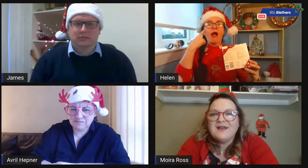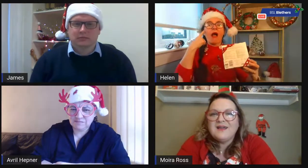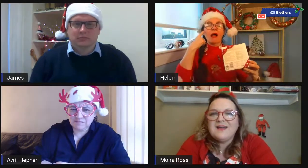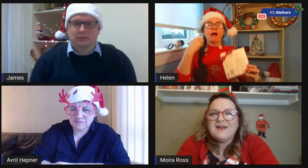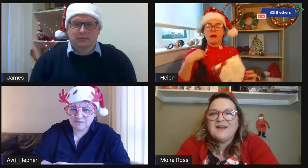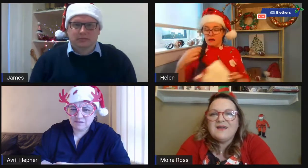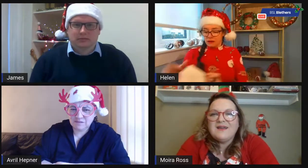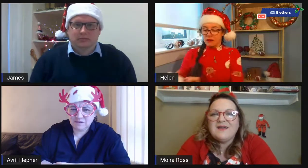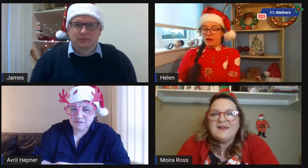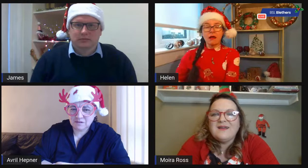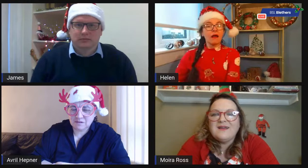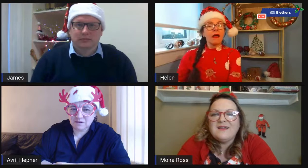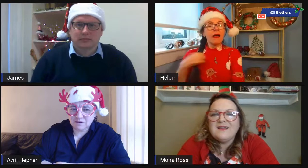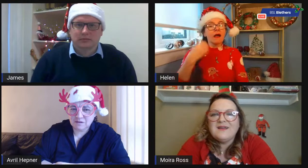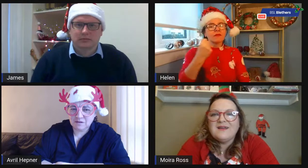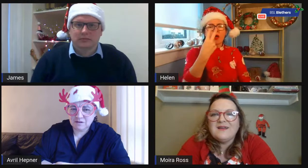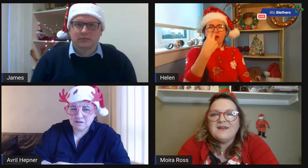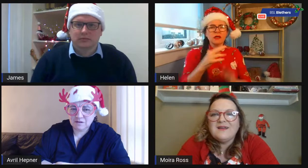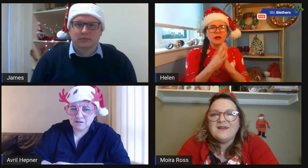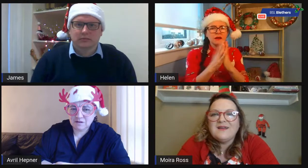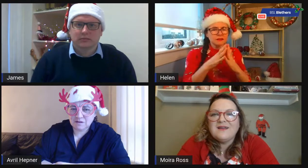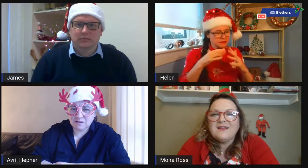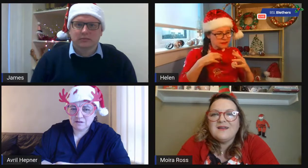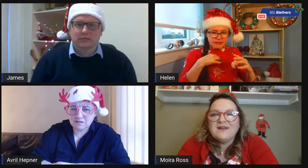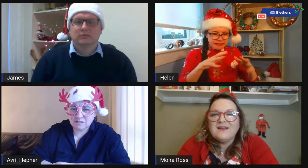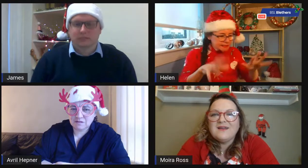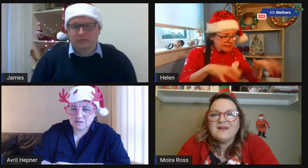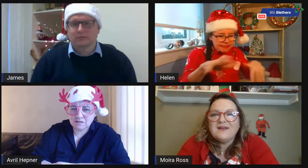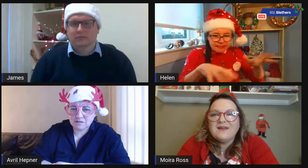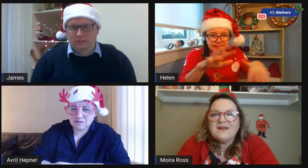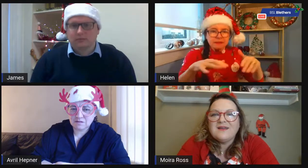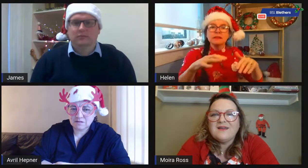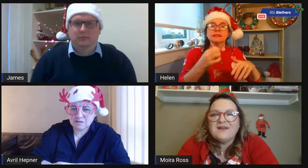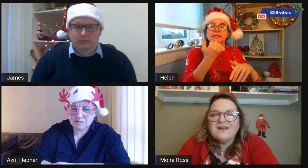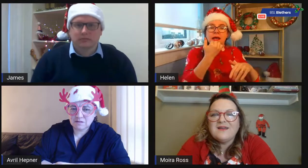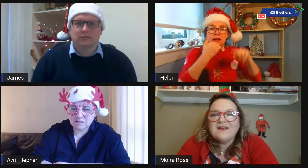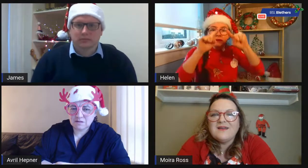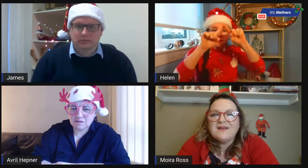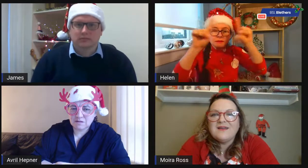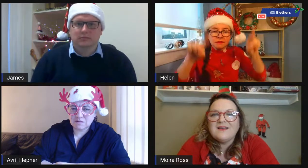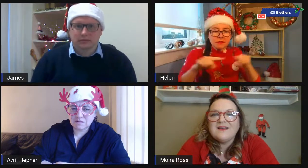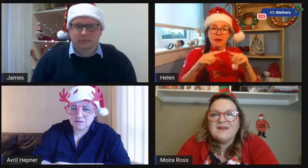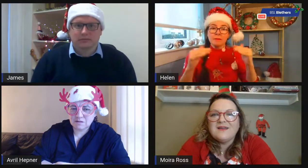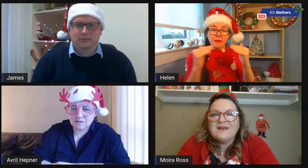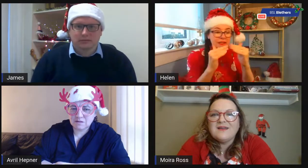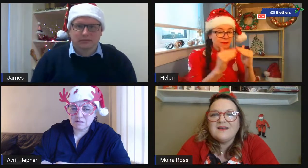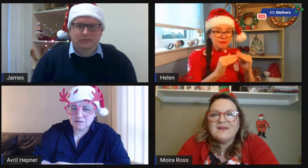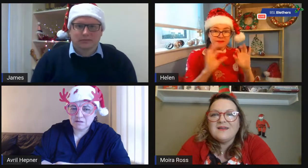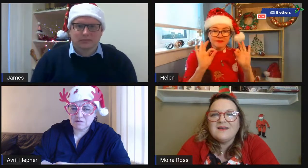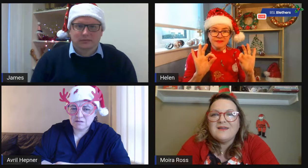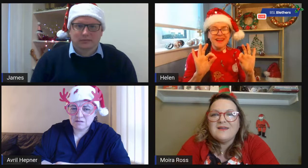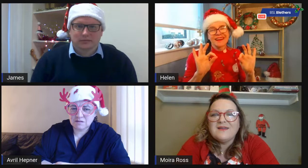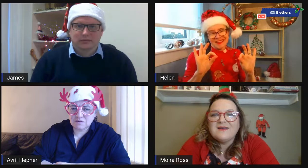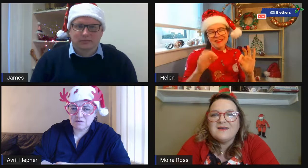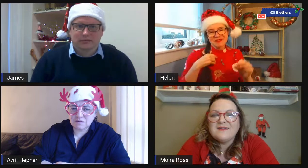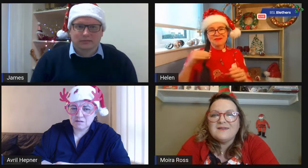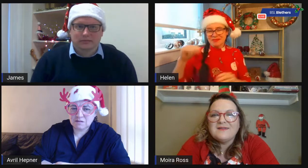there. Yeah. But I thought, how can I change that? I searched around and I looked